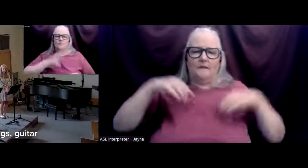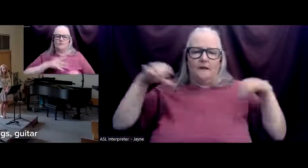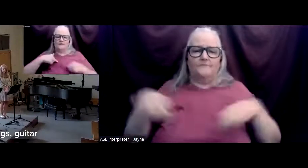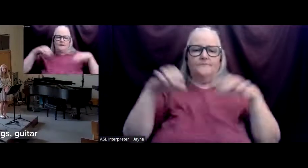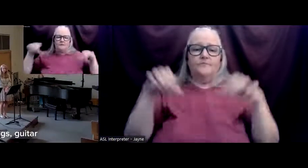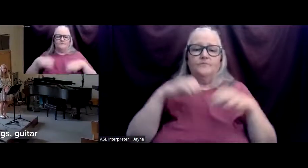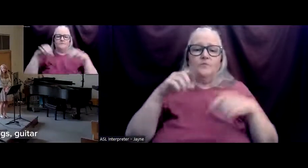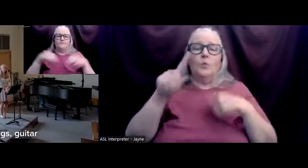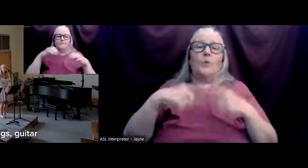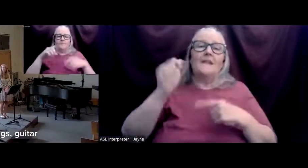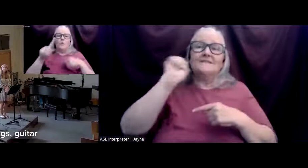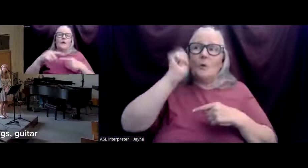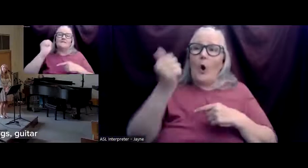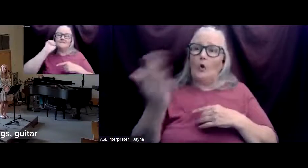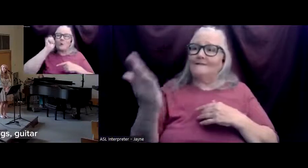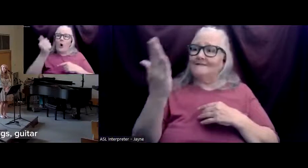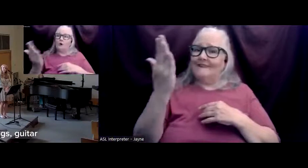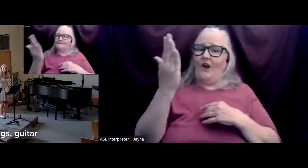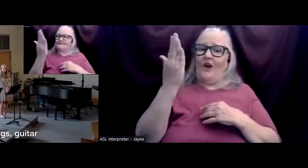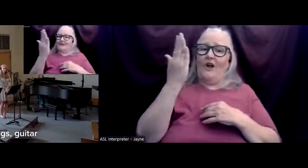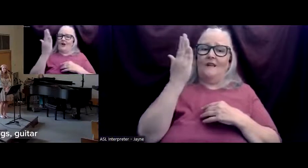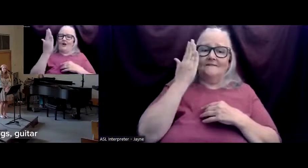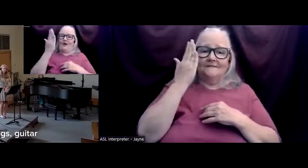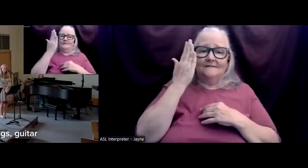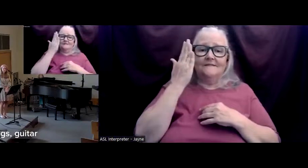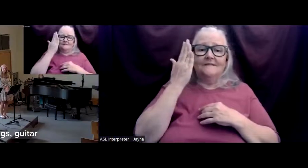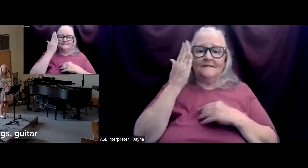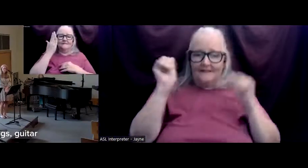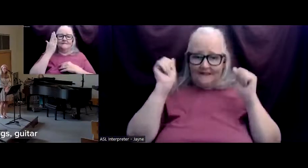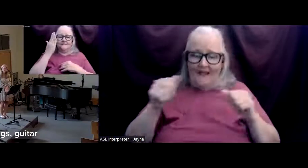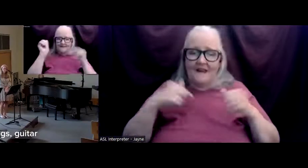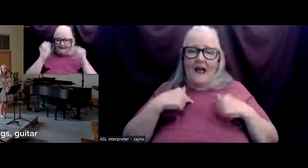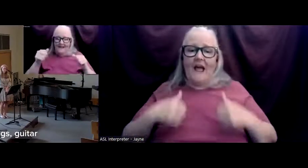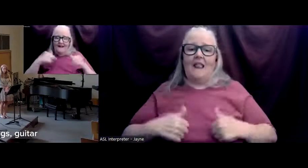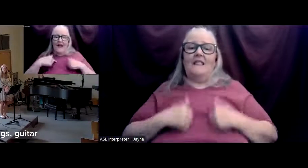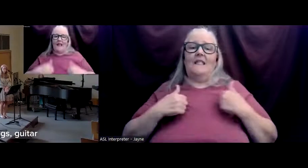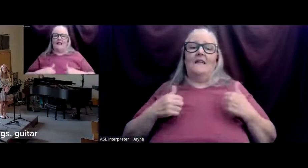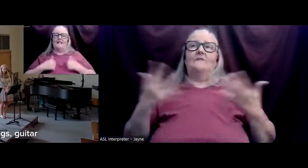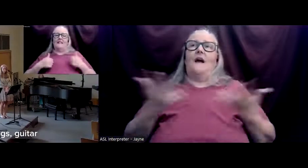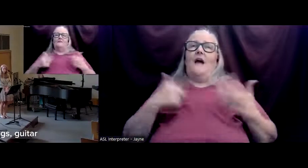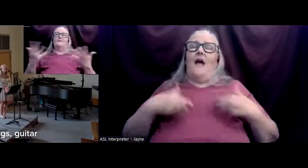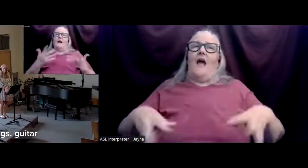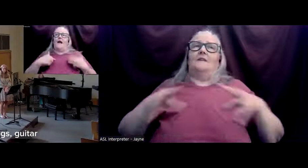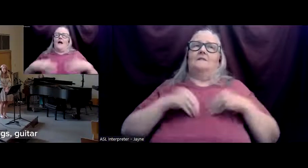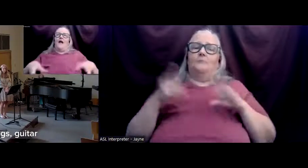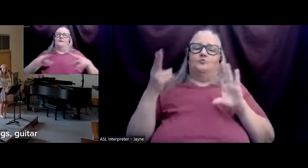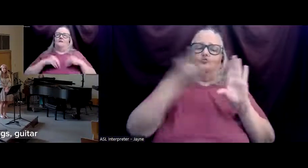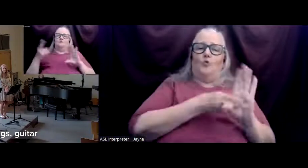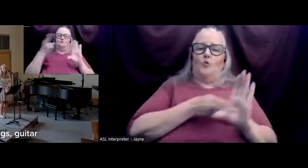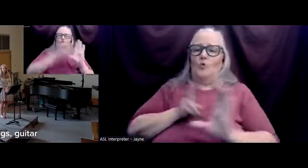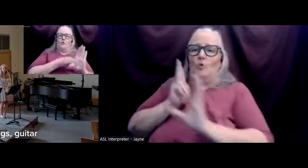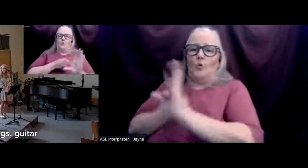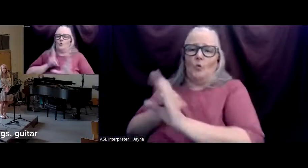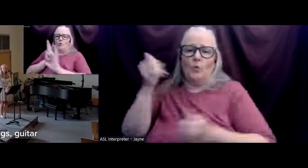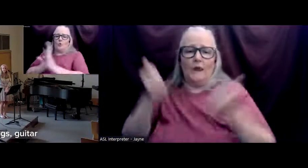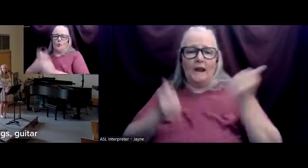When lines of tomorrow are drawn, can I live with the side that I chose to be on?